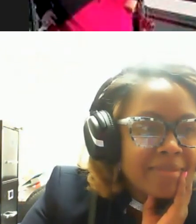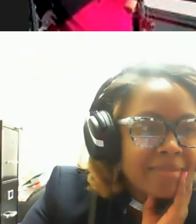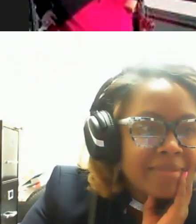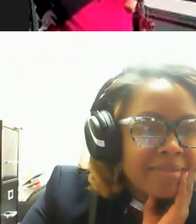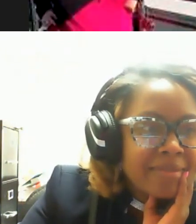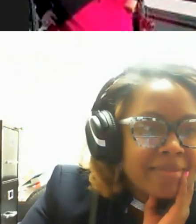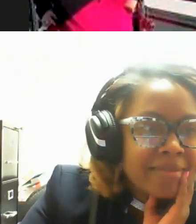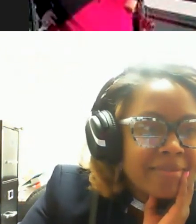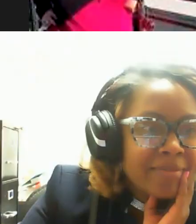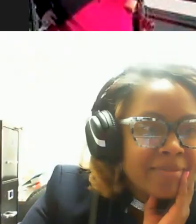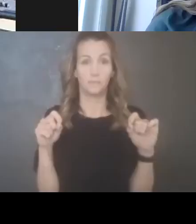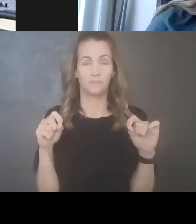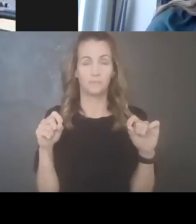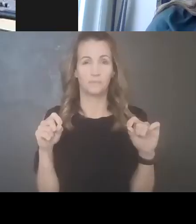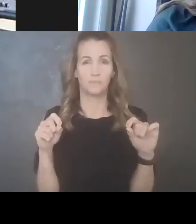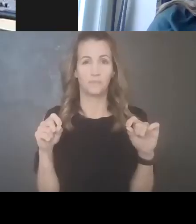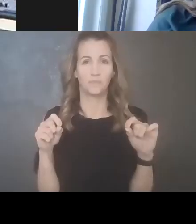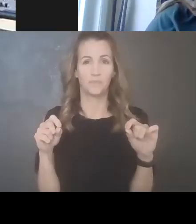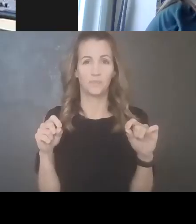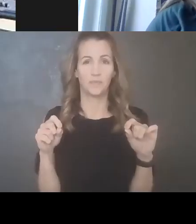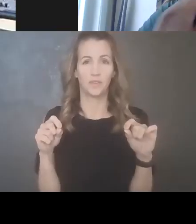Take this clip off of it.